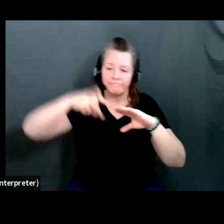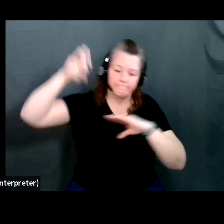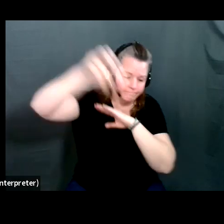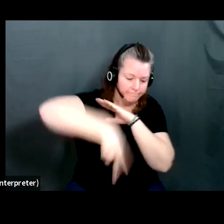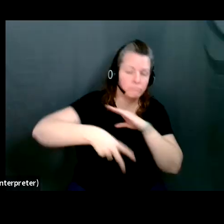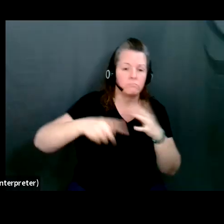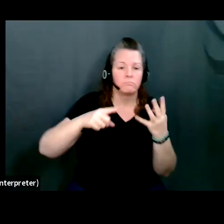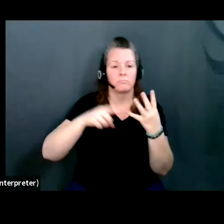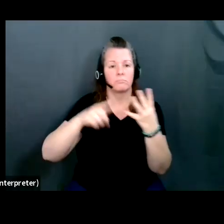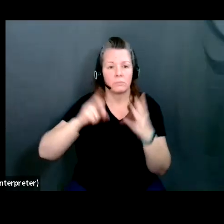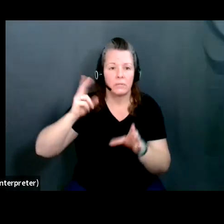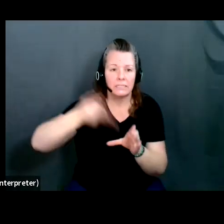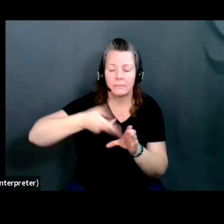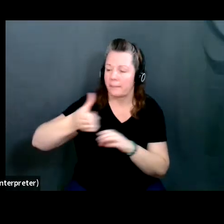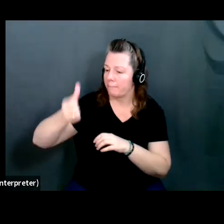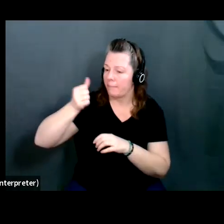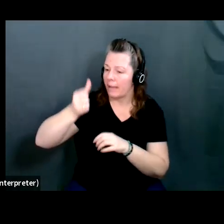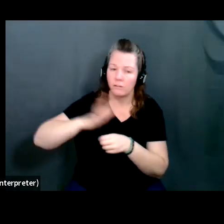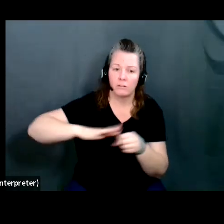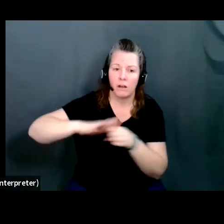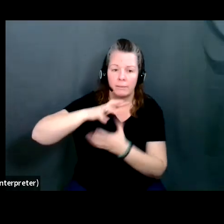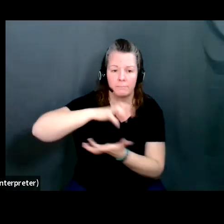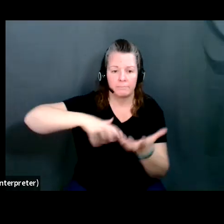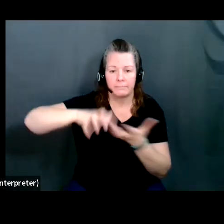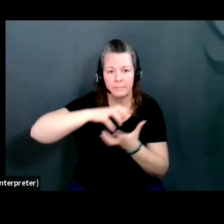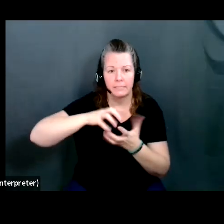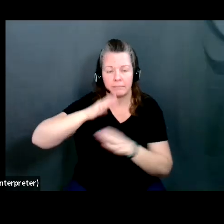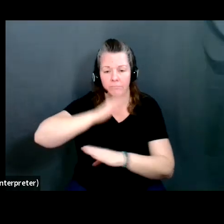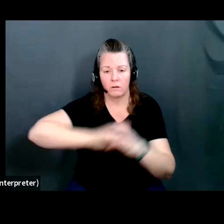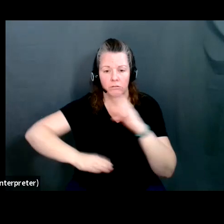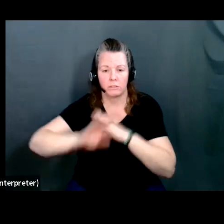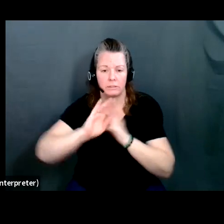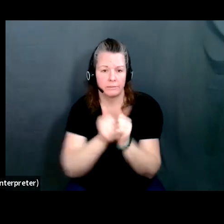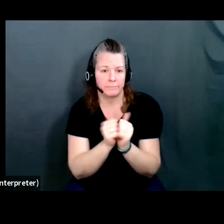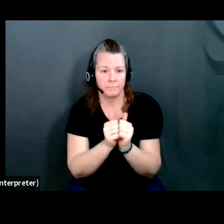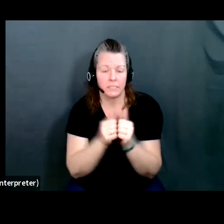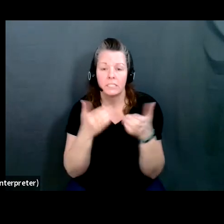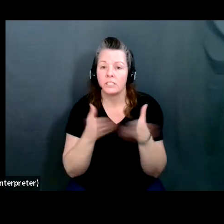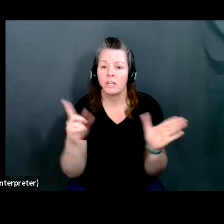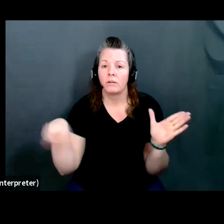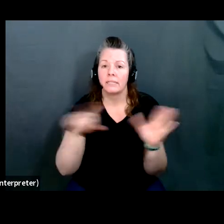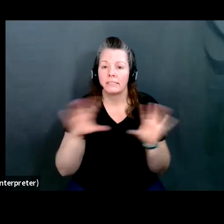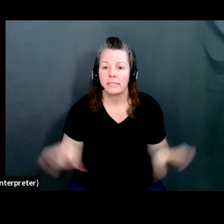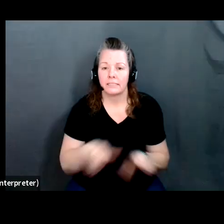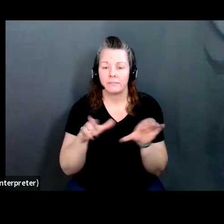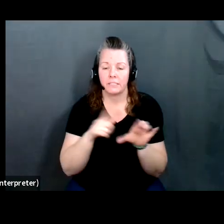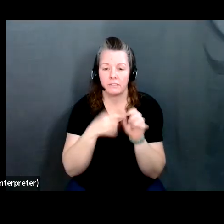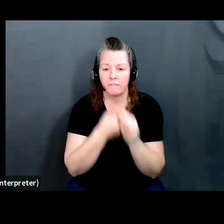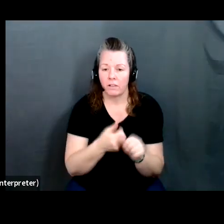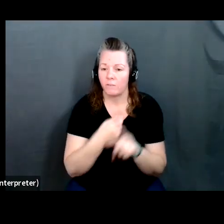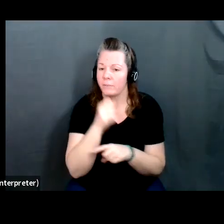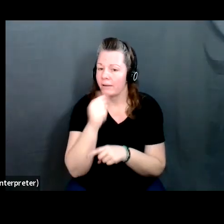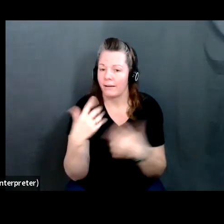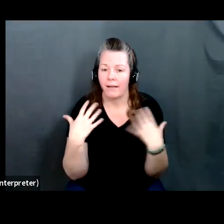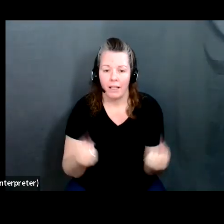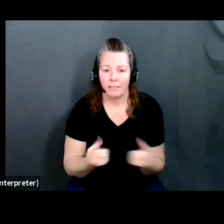in backyard mixed martial arts competitions. Generally, these activities are followed by an unhealthy